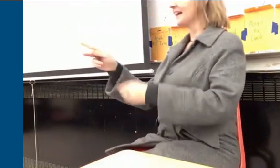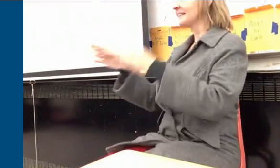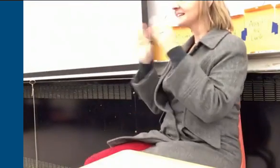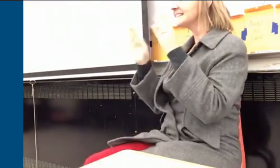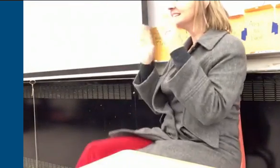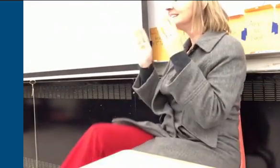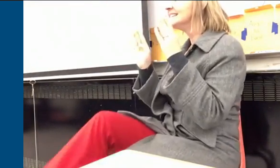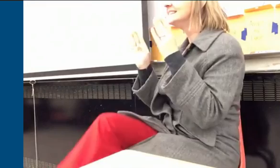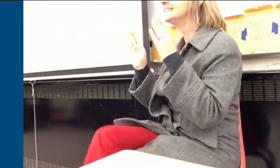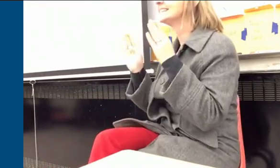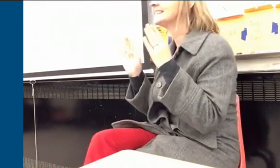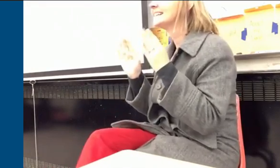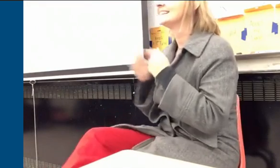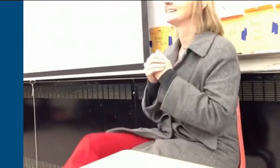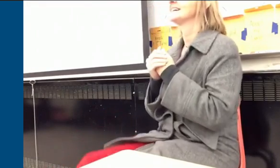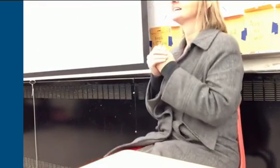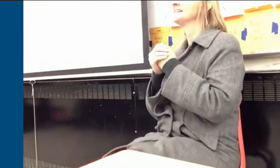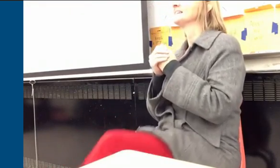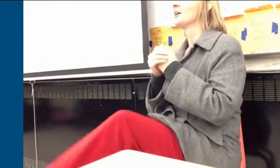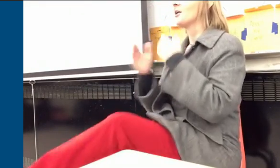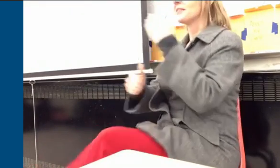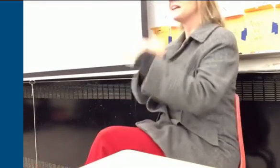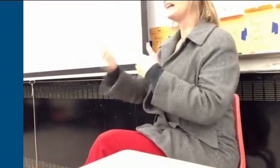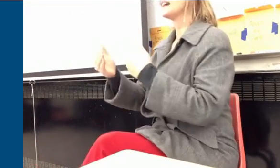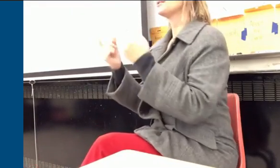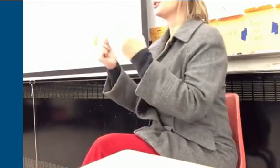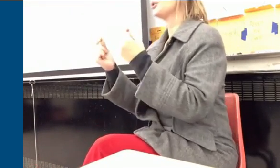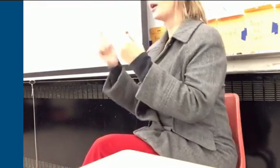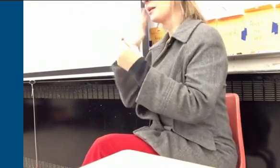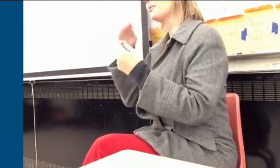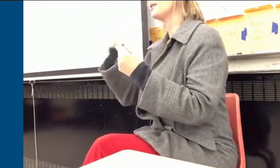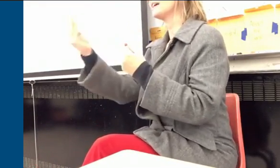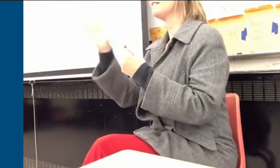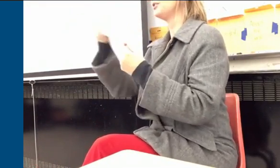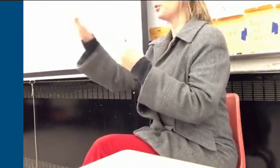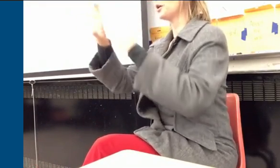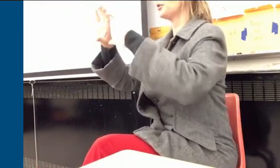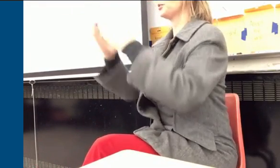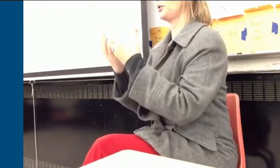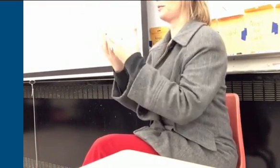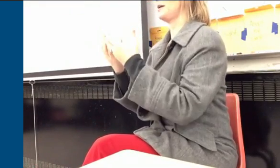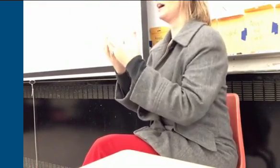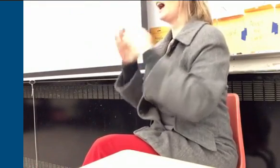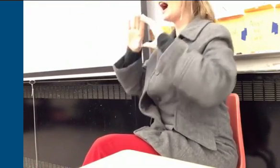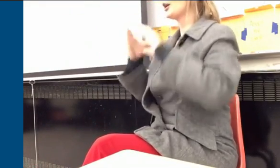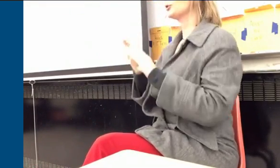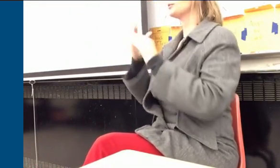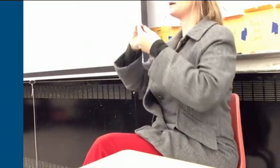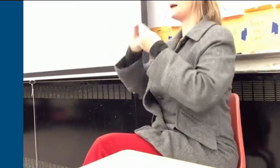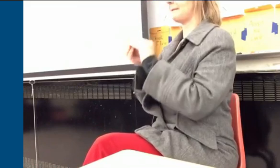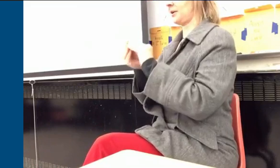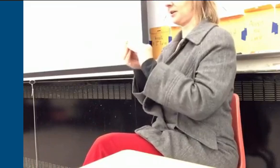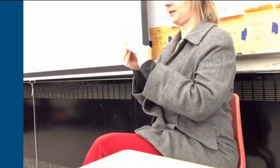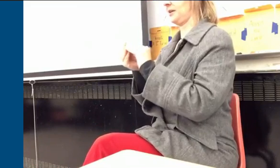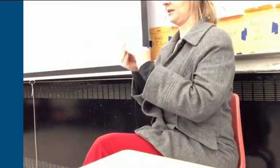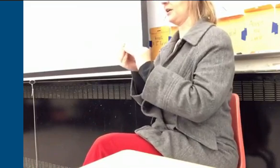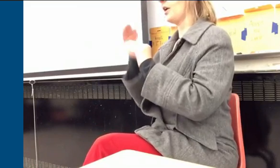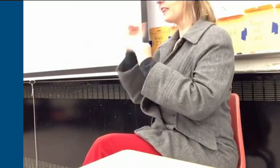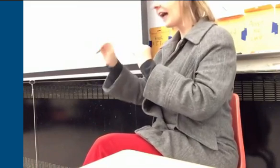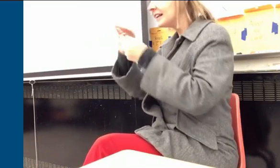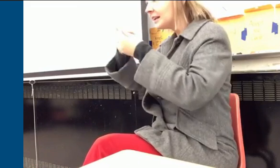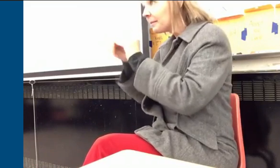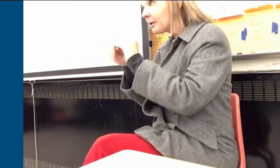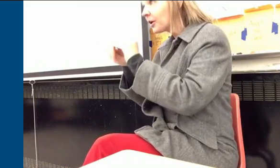Okay, listen. So your next step is I'm about to give your group a group number. You are going to put that